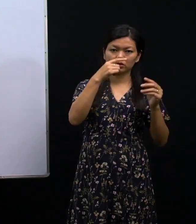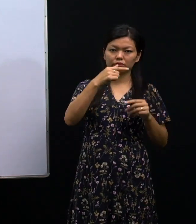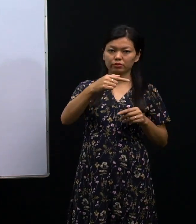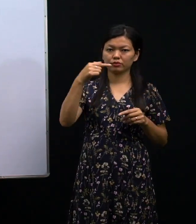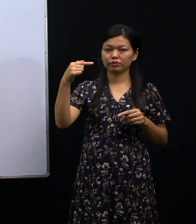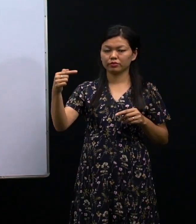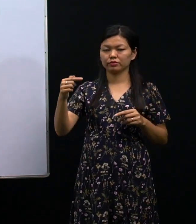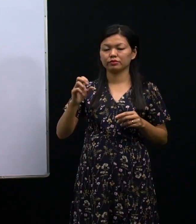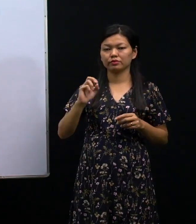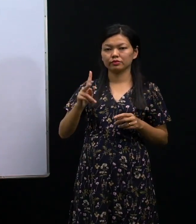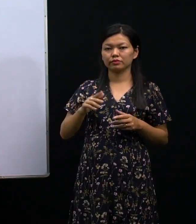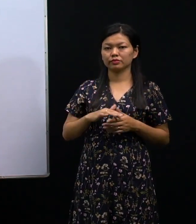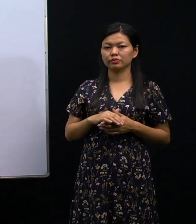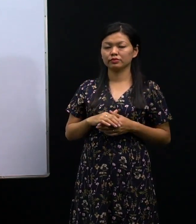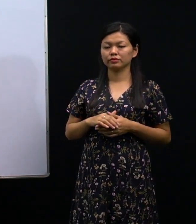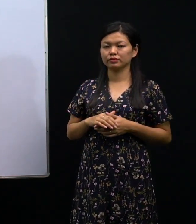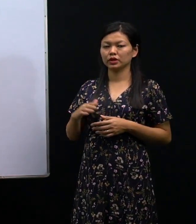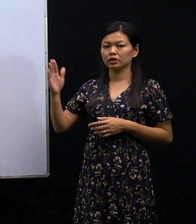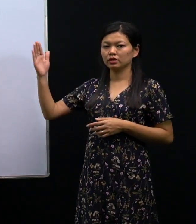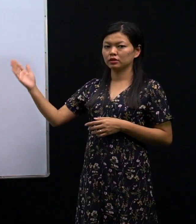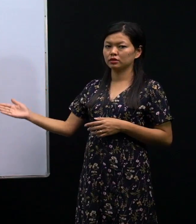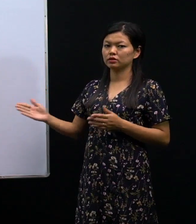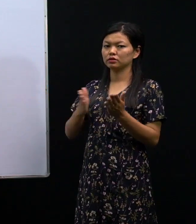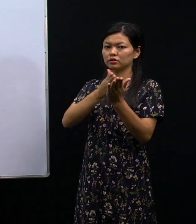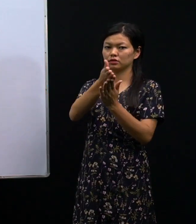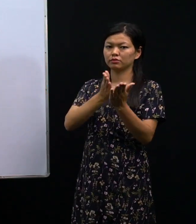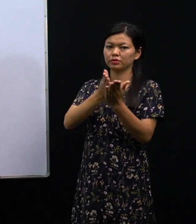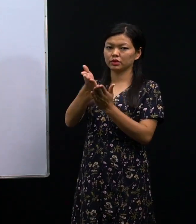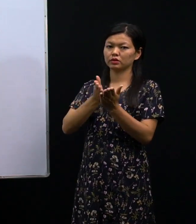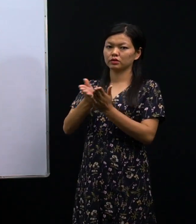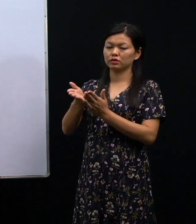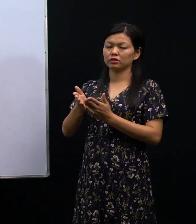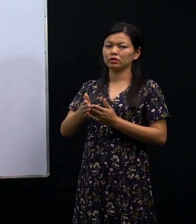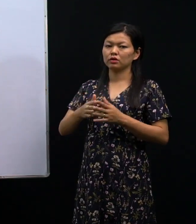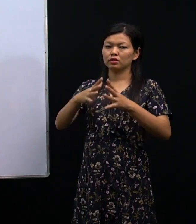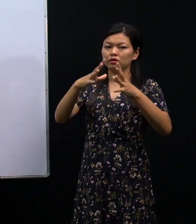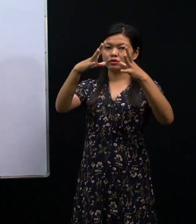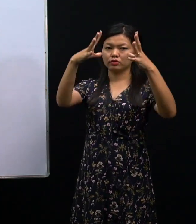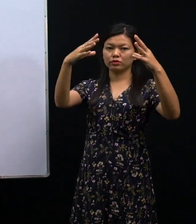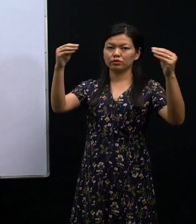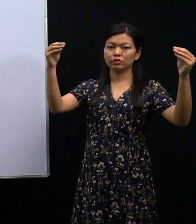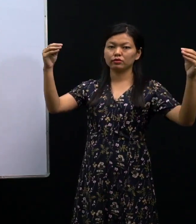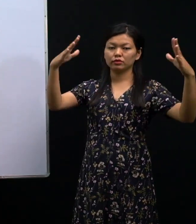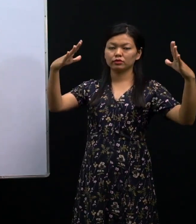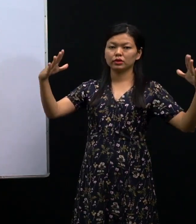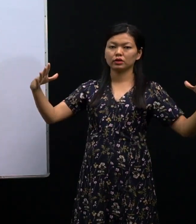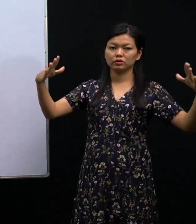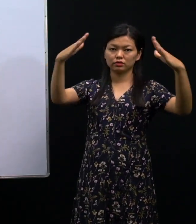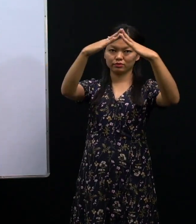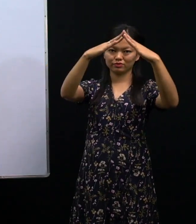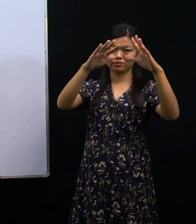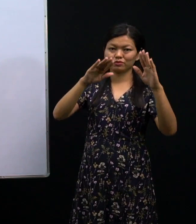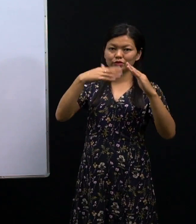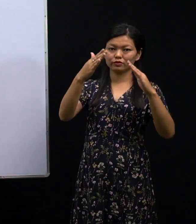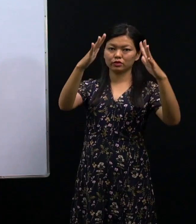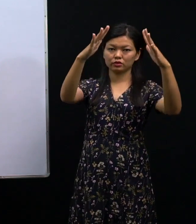looking also, no? Is or not? So this is the way you can make the factorize in the longer term to make it shorter. Now I'll give you